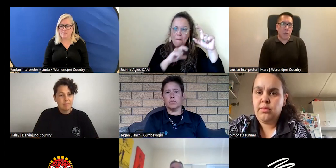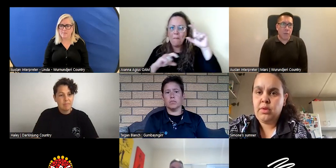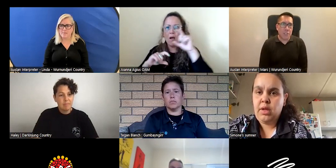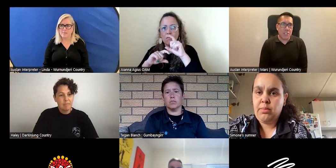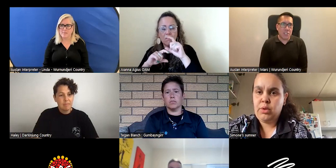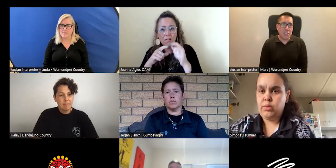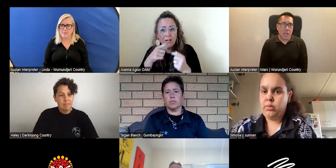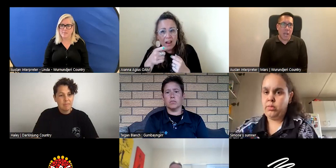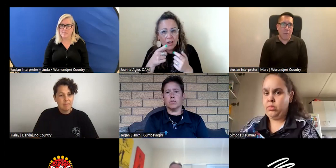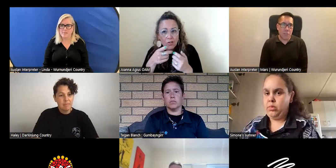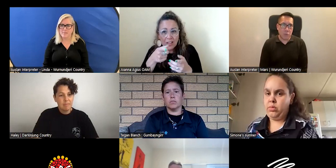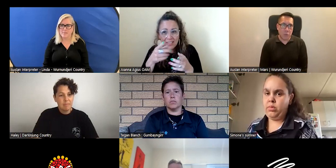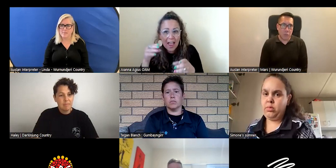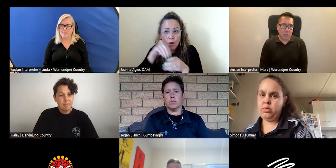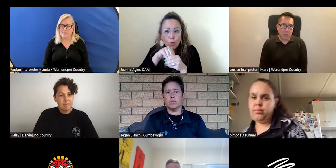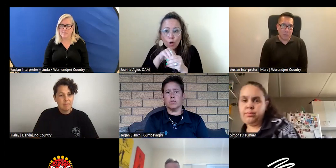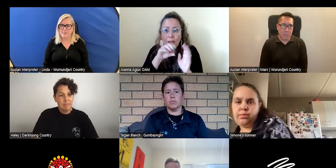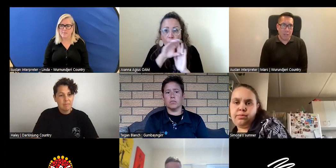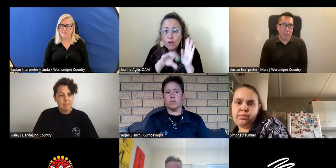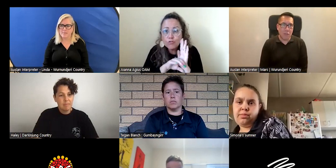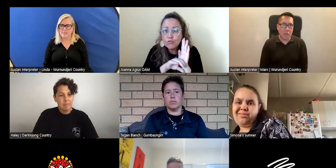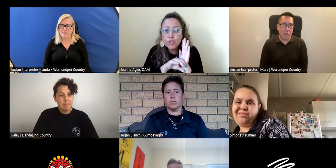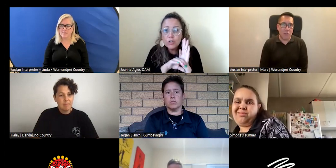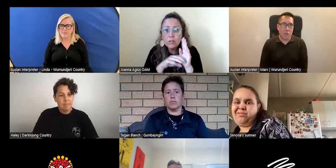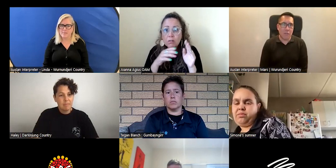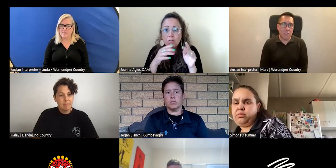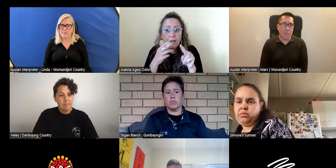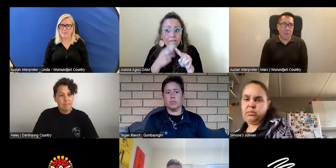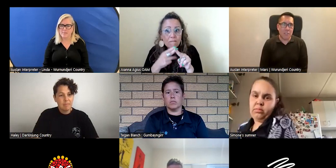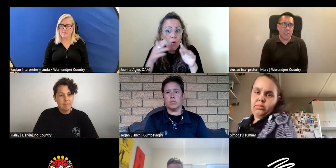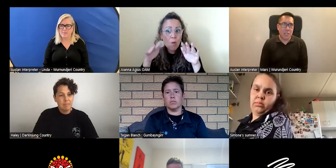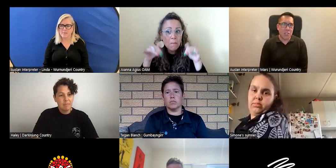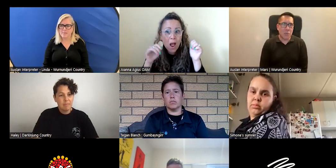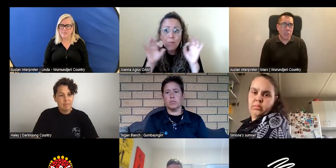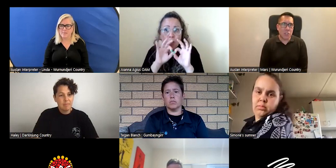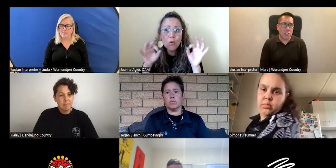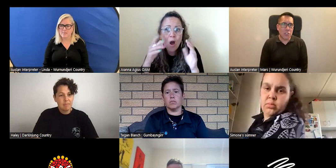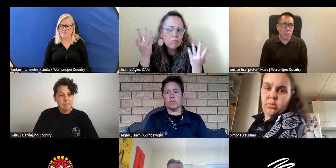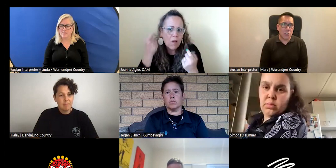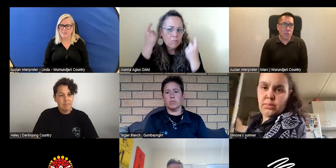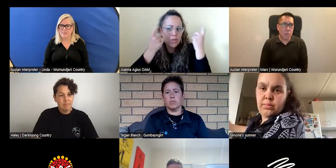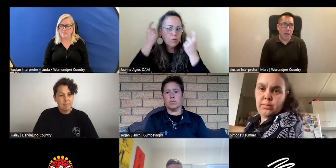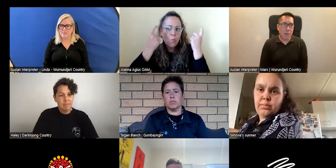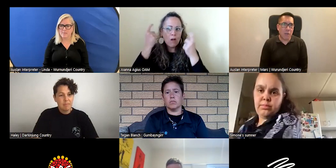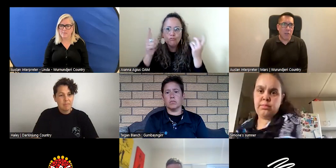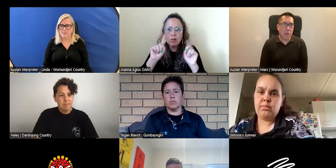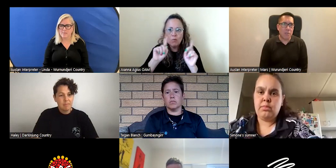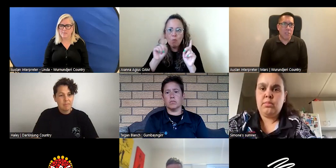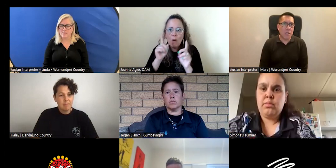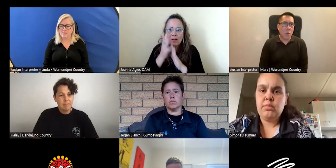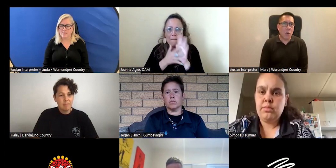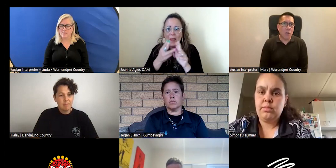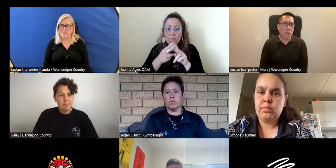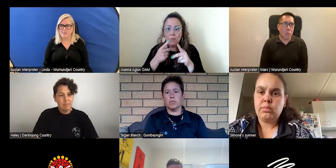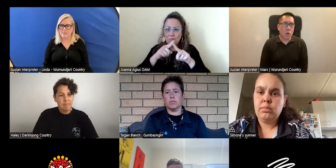So you've got First Nations Aboriginal community members, and then you've got those who have a disability. So in the constitutional parliament, I don't know, I'm